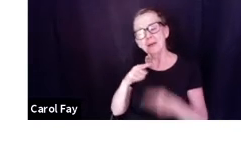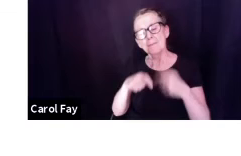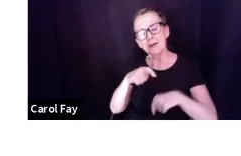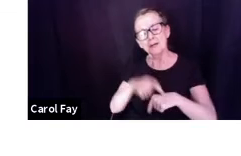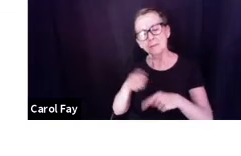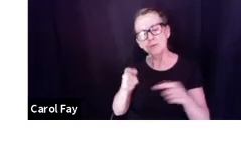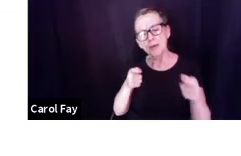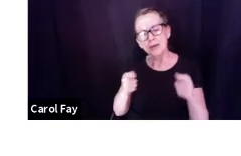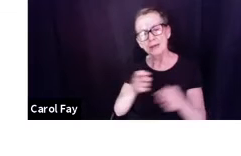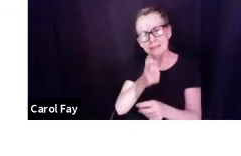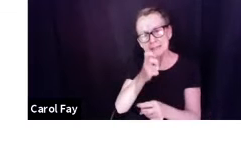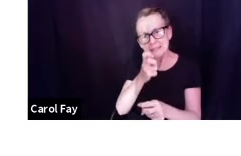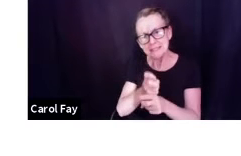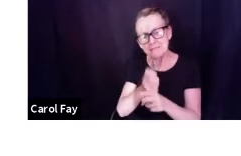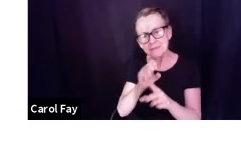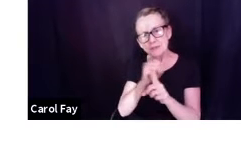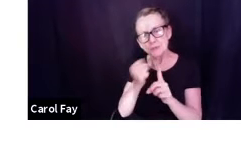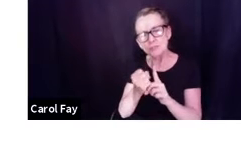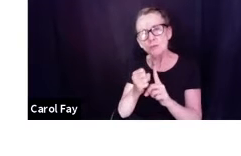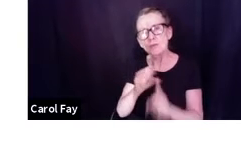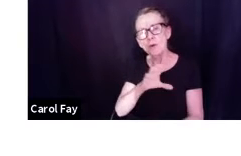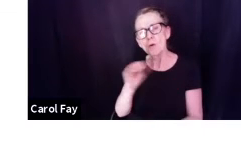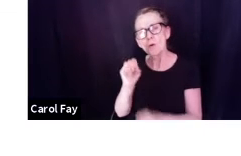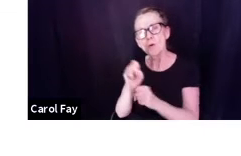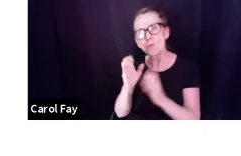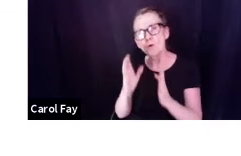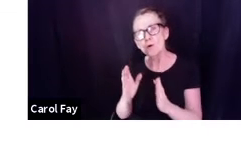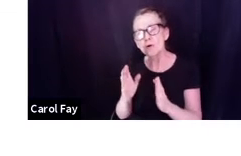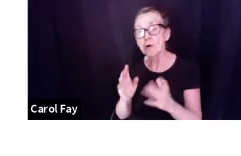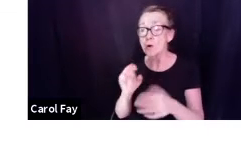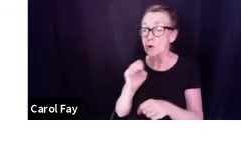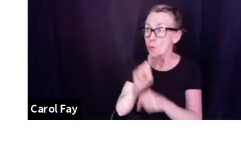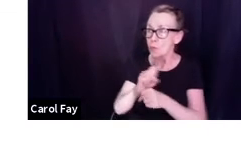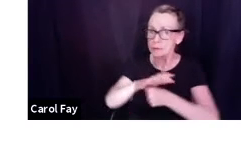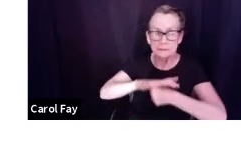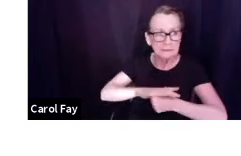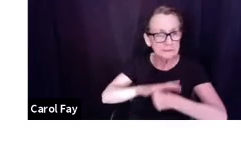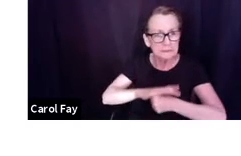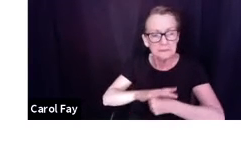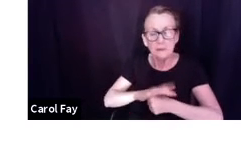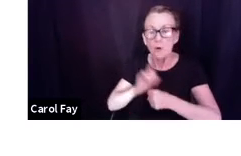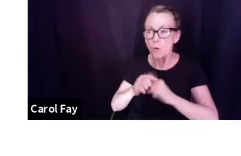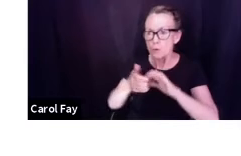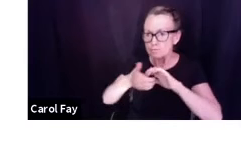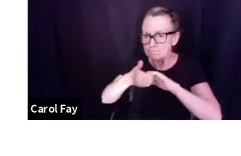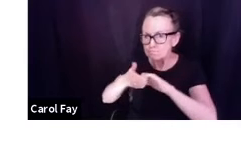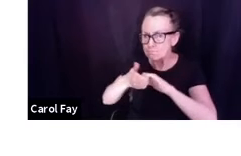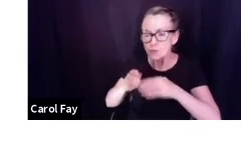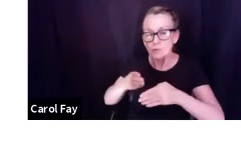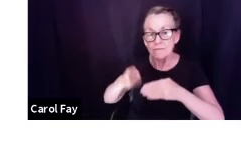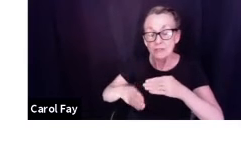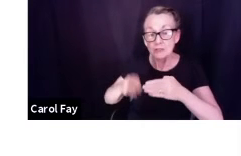difficult situation with a coworker, or worked effectively under pressure, or worked with others to complete a project. So you always want to